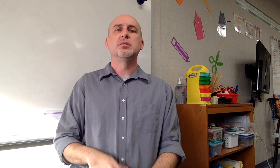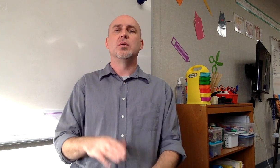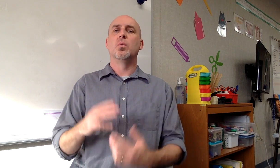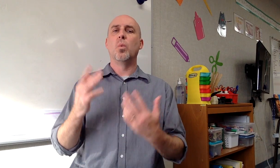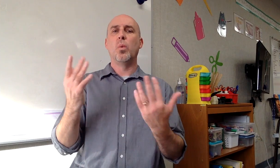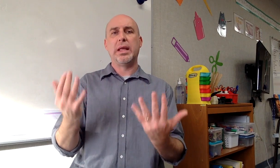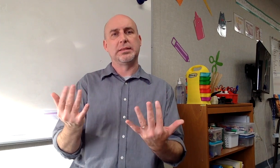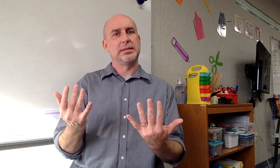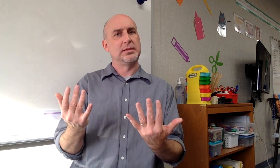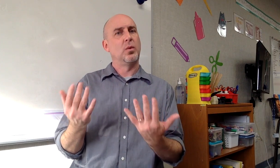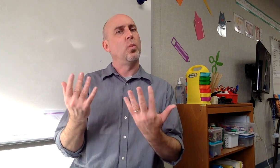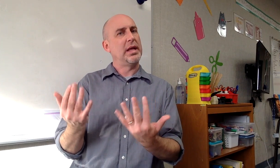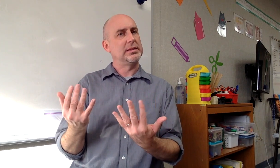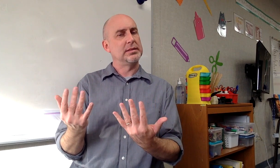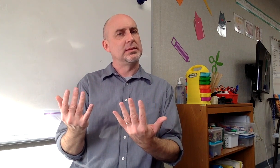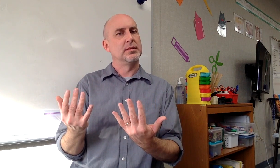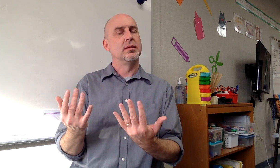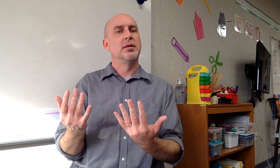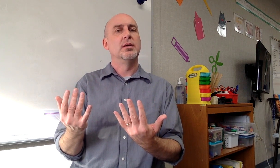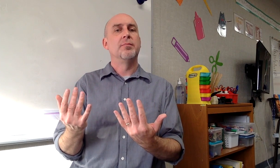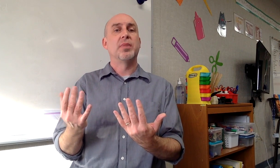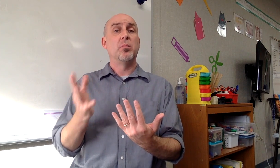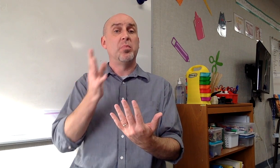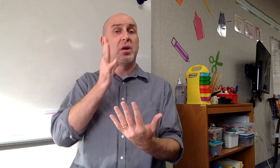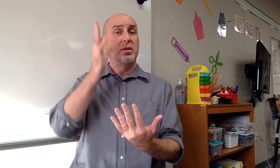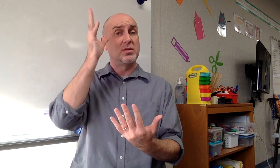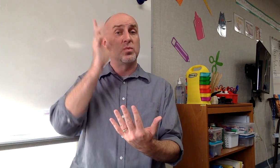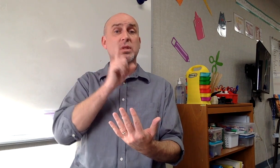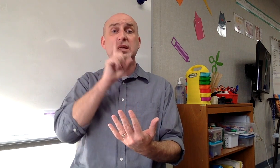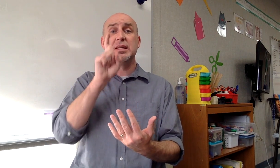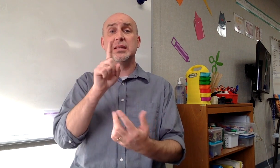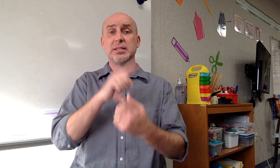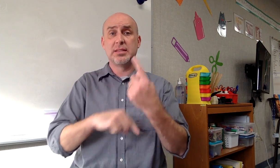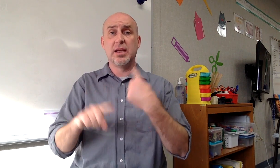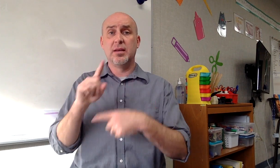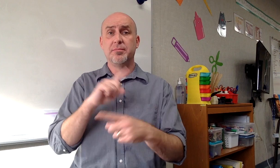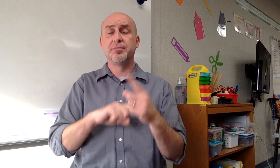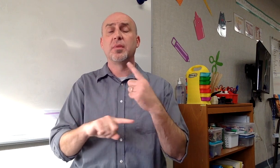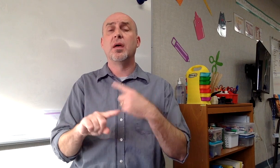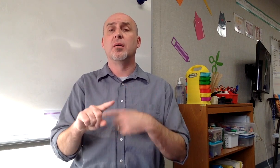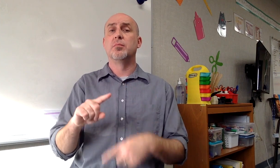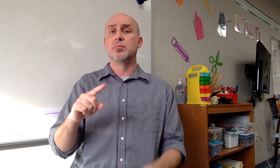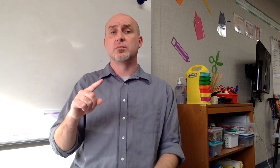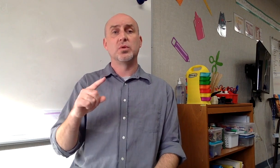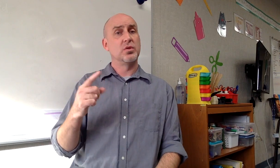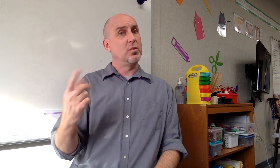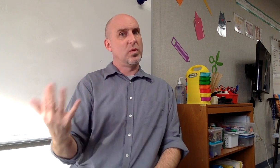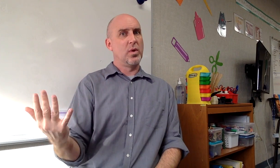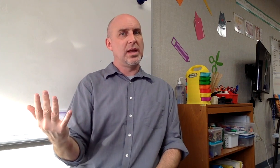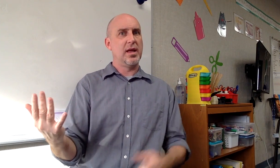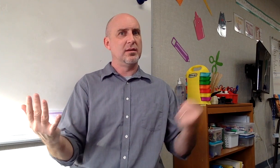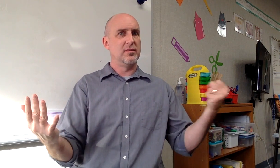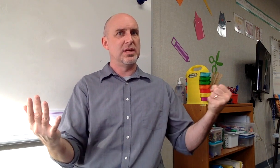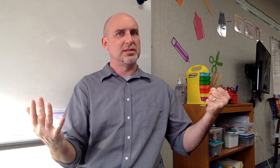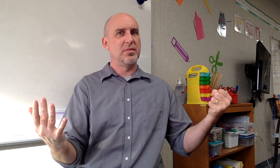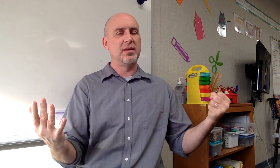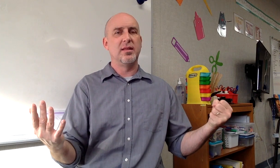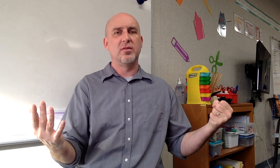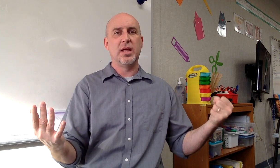So wait, wait. Parents really need this sign. You can do it with one hand. If you got something in the other hand, a